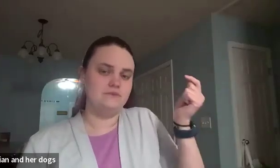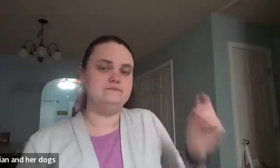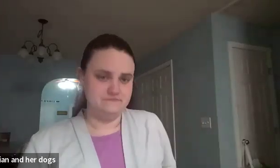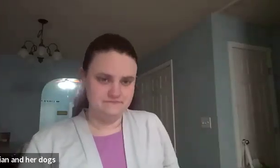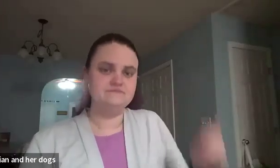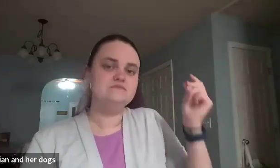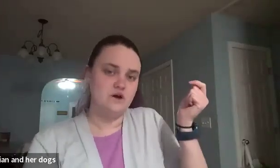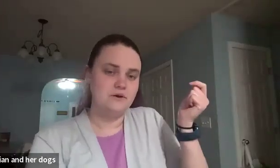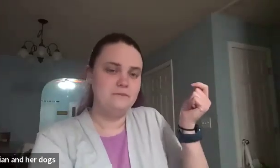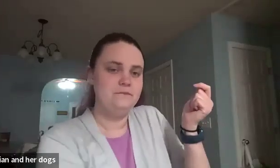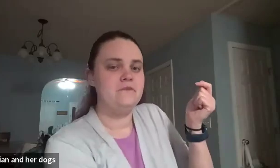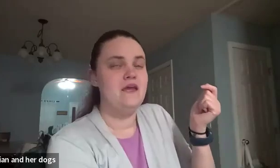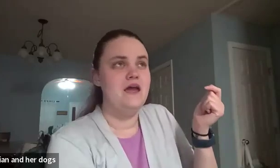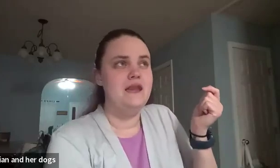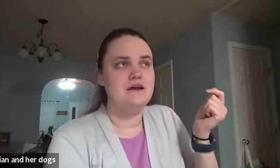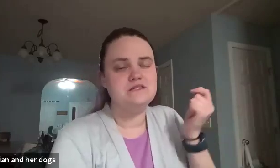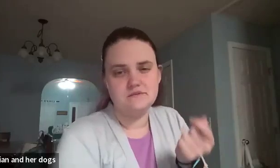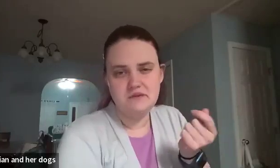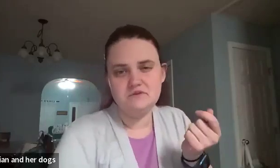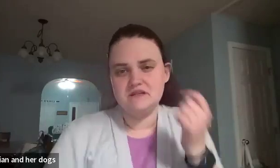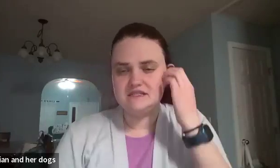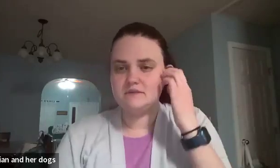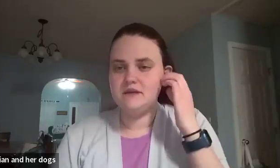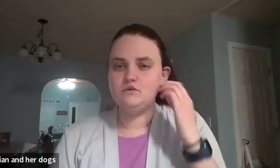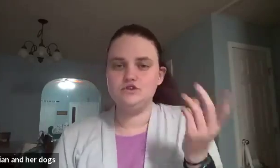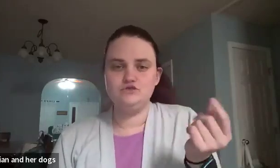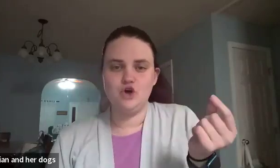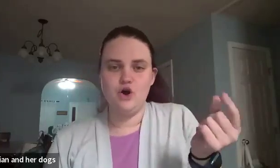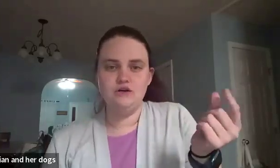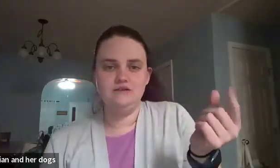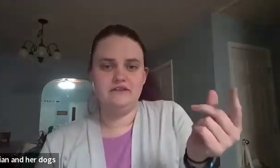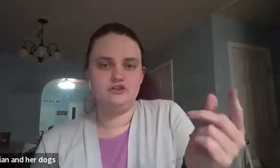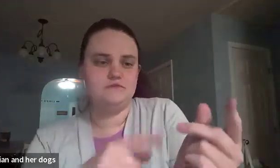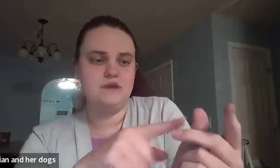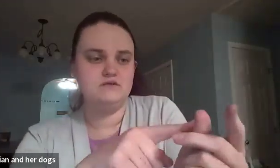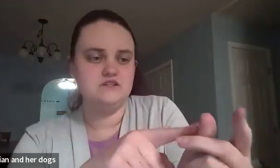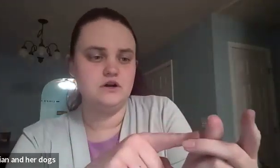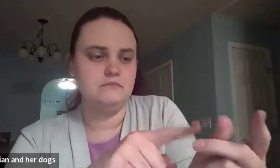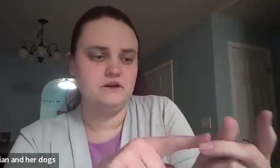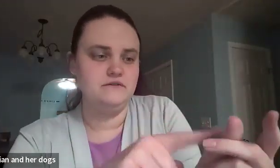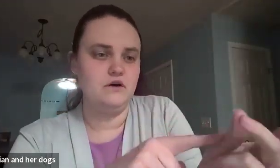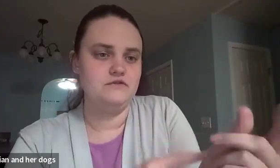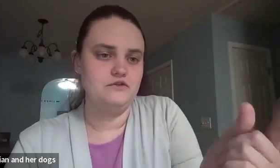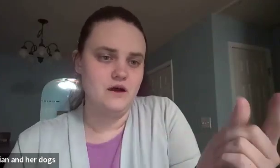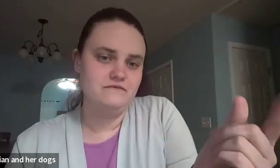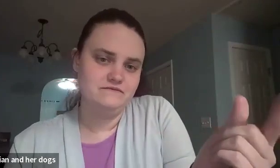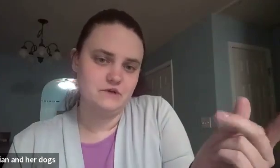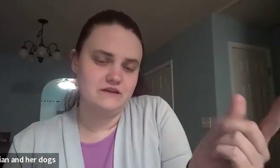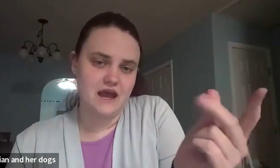dog, dog. Now, sometimes with this, some people will do dog, like they'll just bounce their middle finger off their thumb really